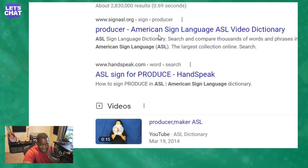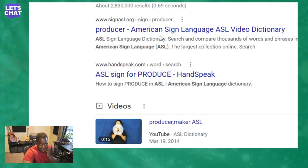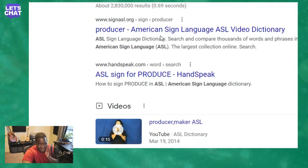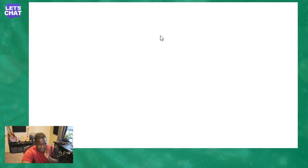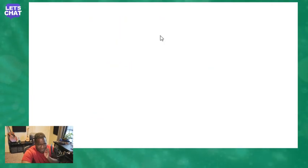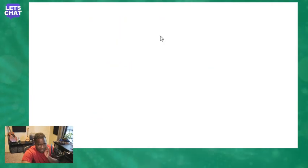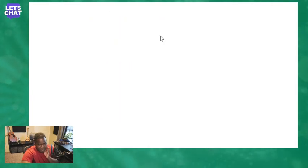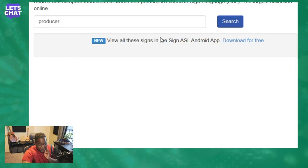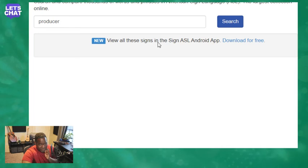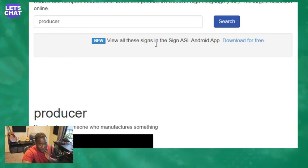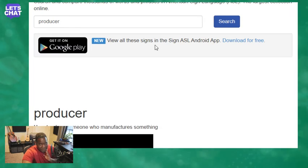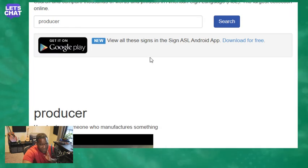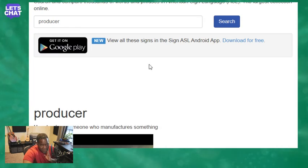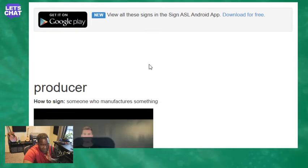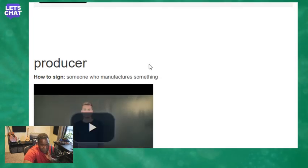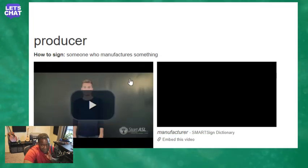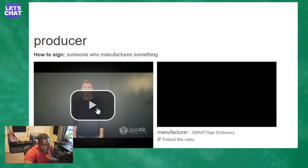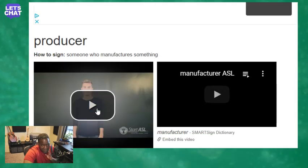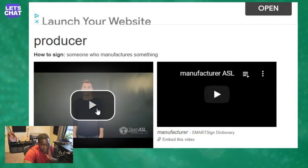Ooh, how do you say producer?